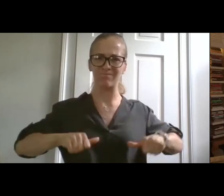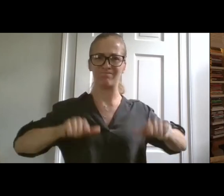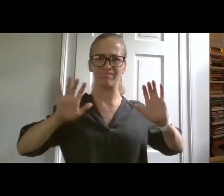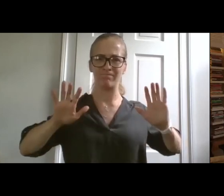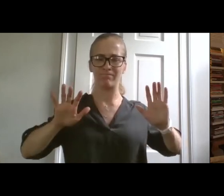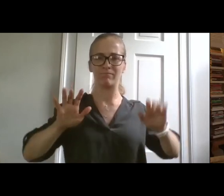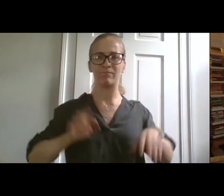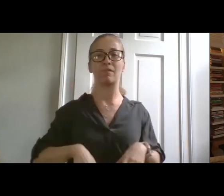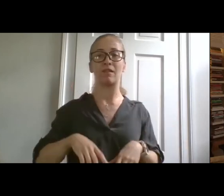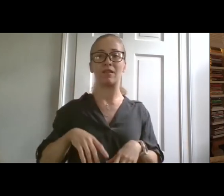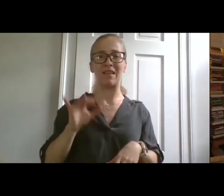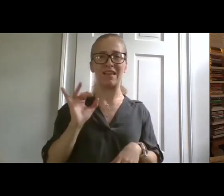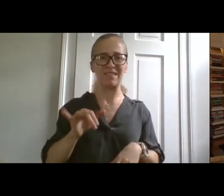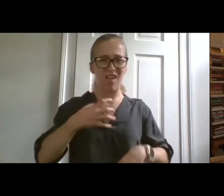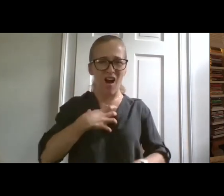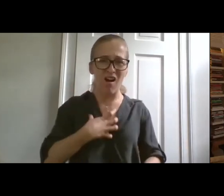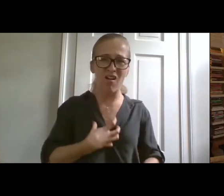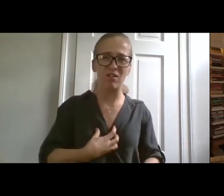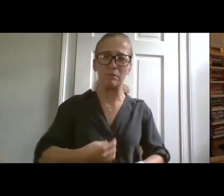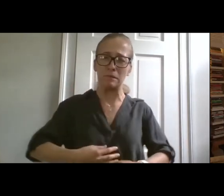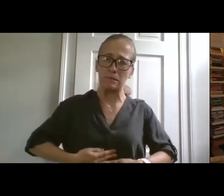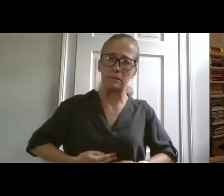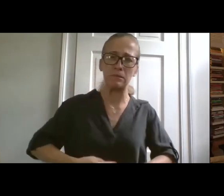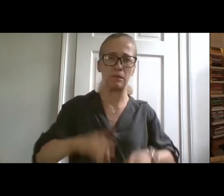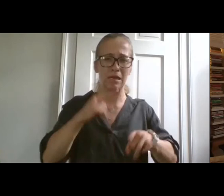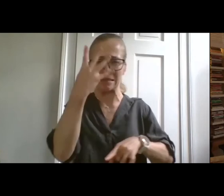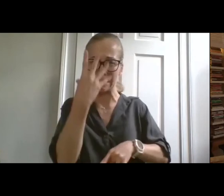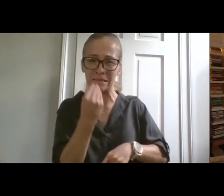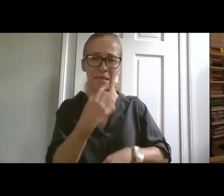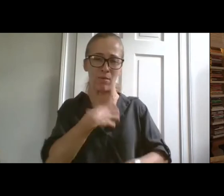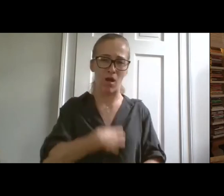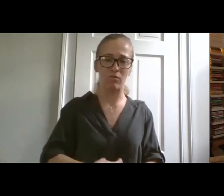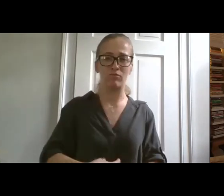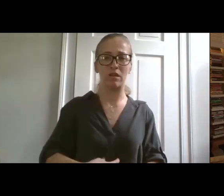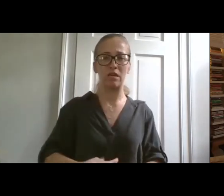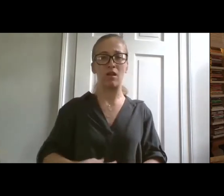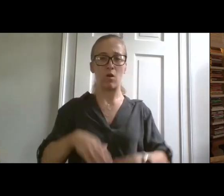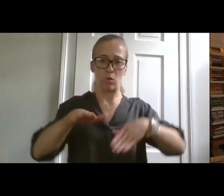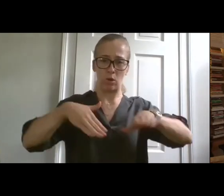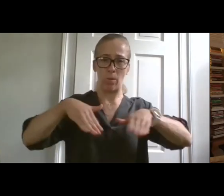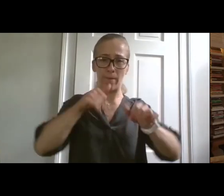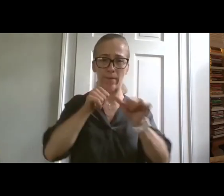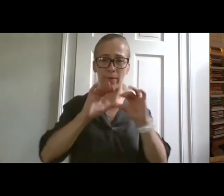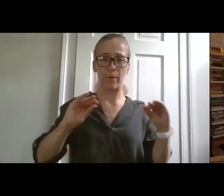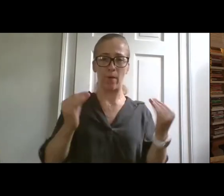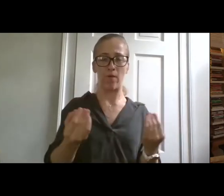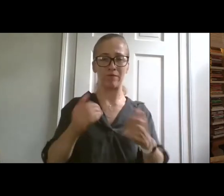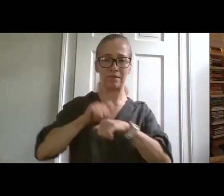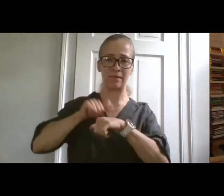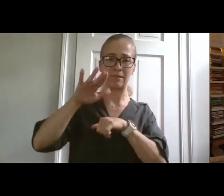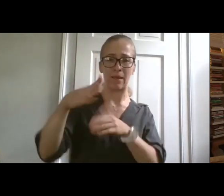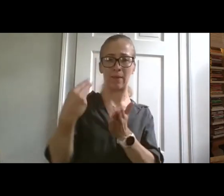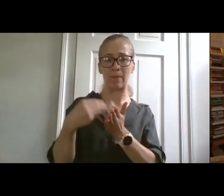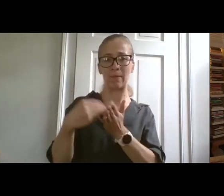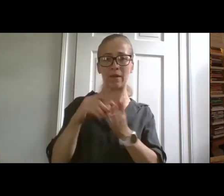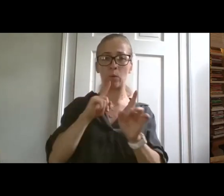the growling of his empty stomach as he goes to bed hungry, the walking to the post office as he sends off the money